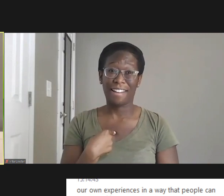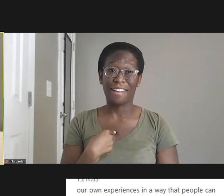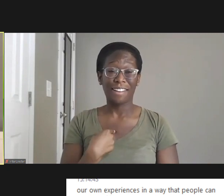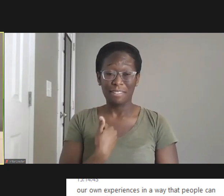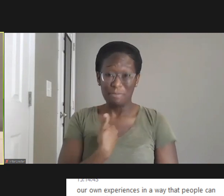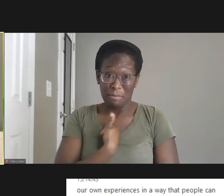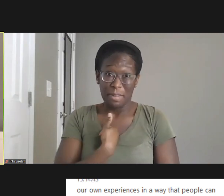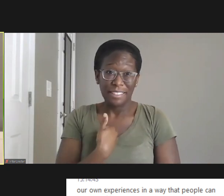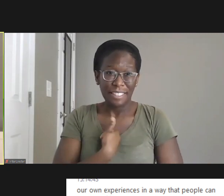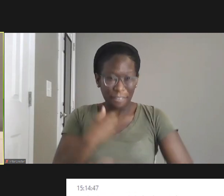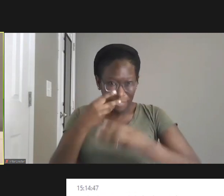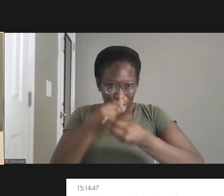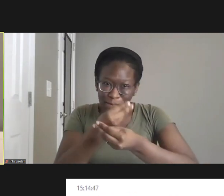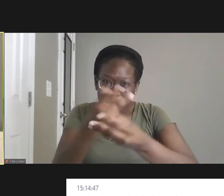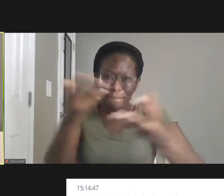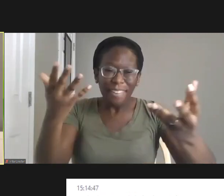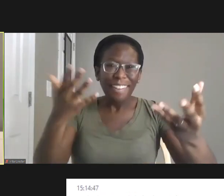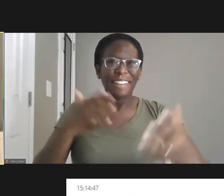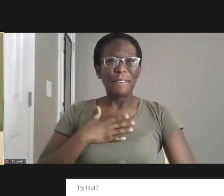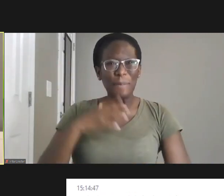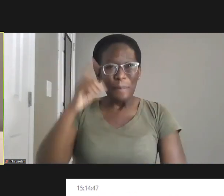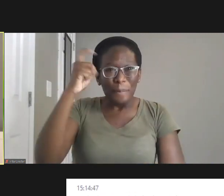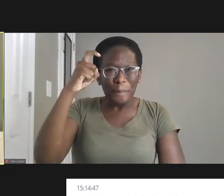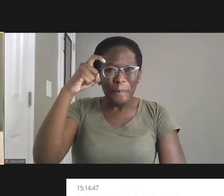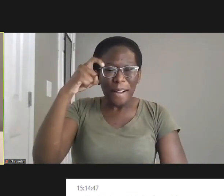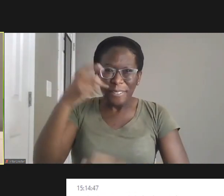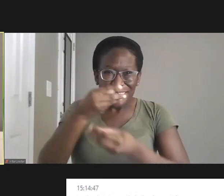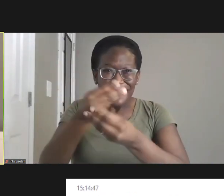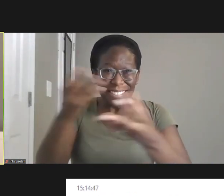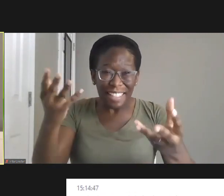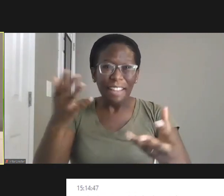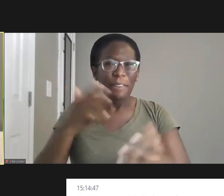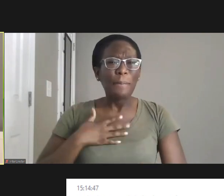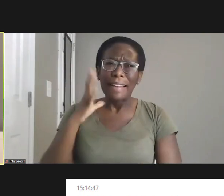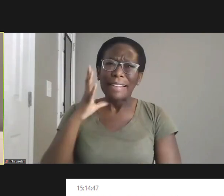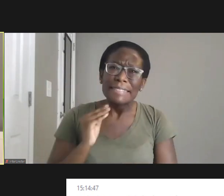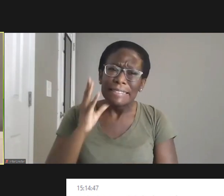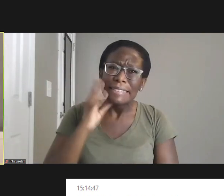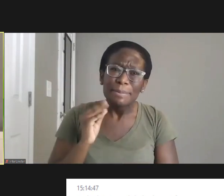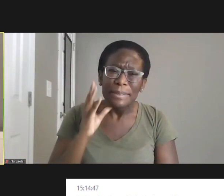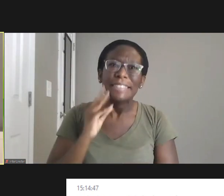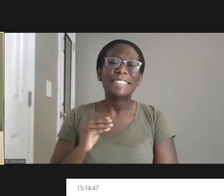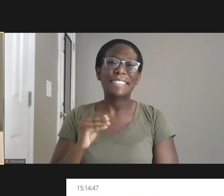own wisdom of my experience and stories, but